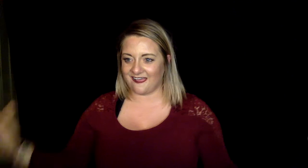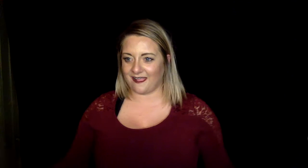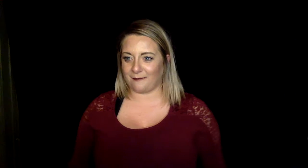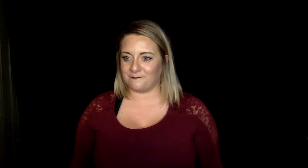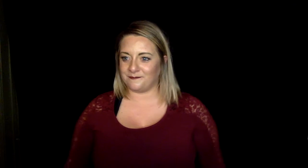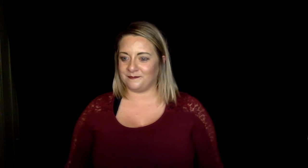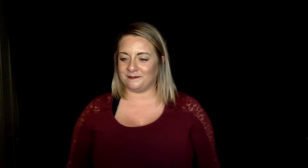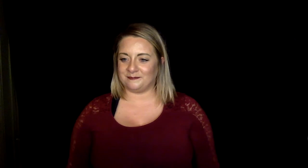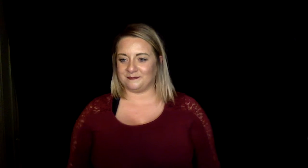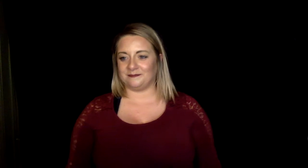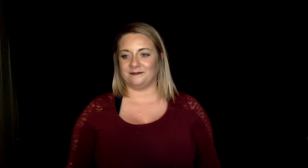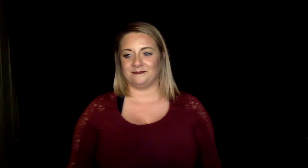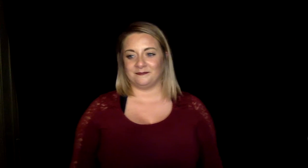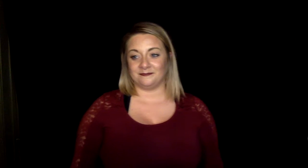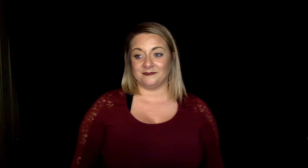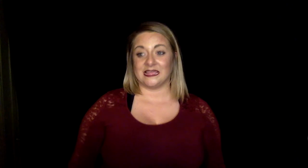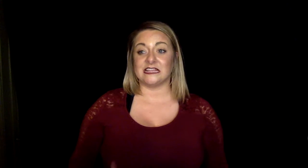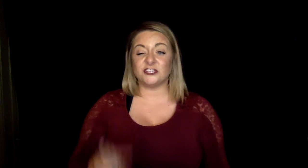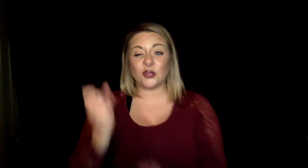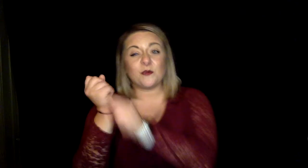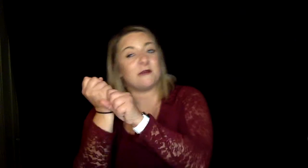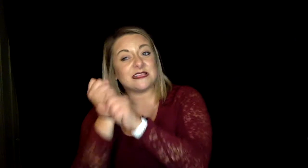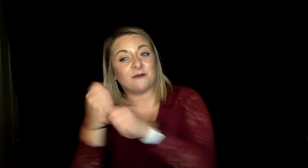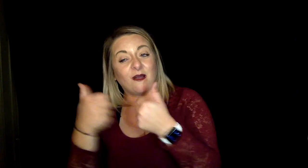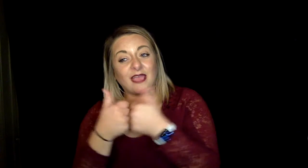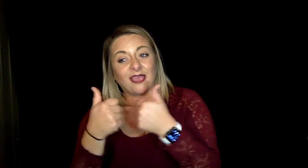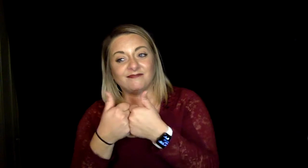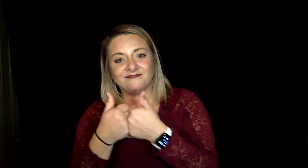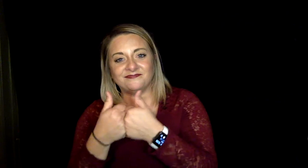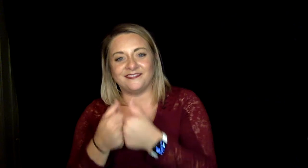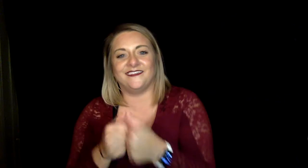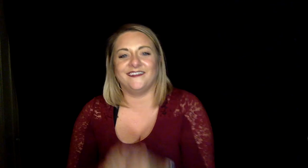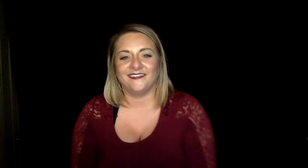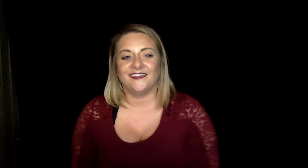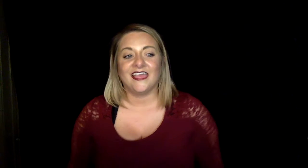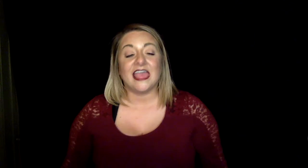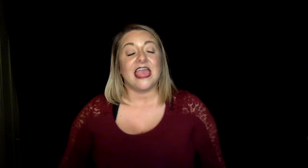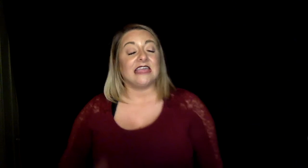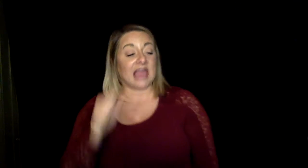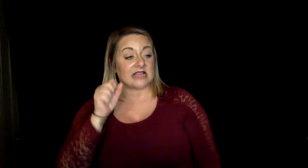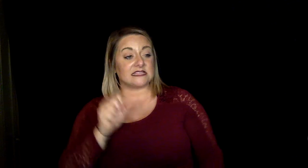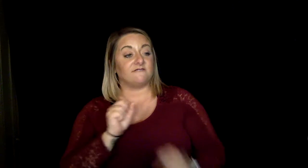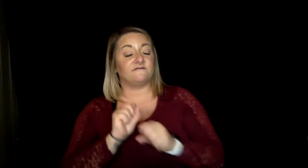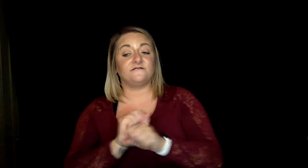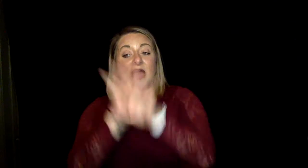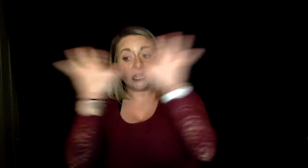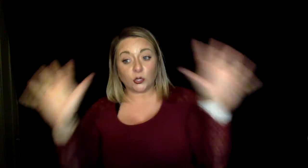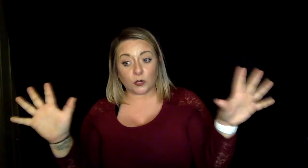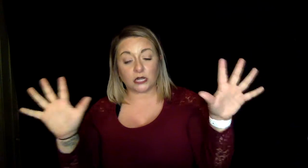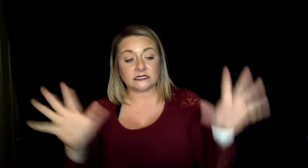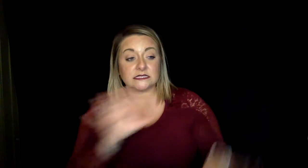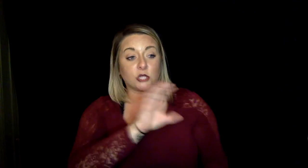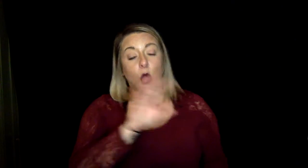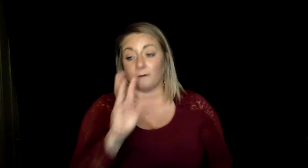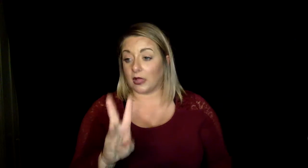time? Did you go to a baseball game? Yes, fireworks is a compound